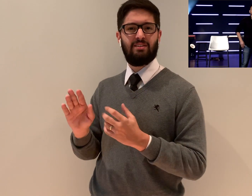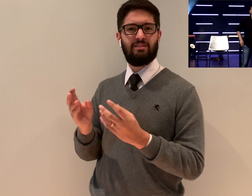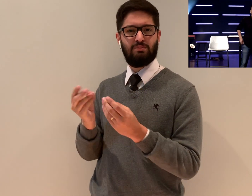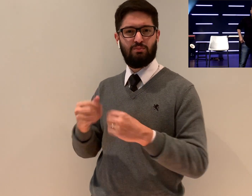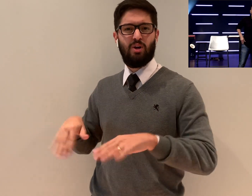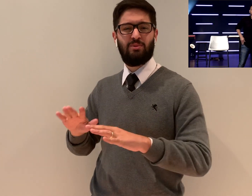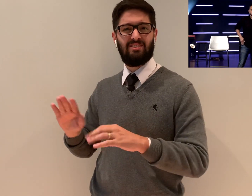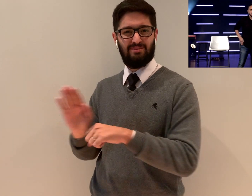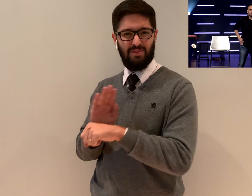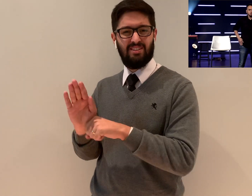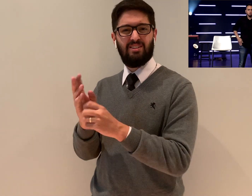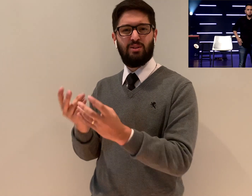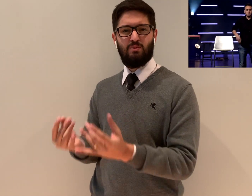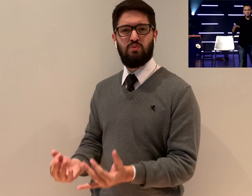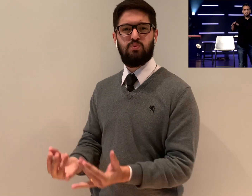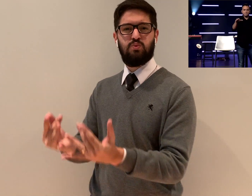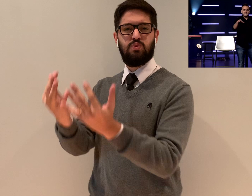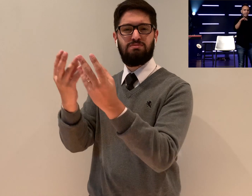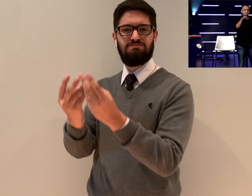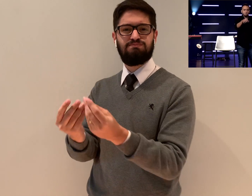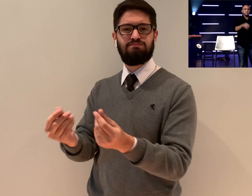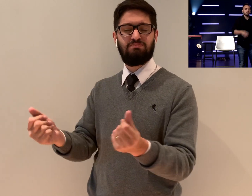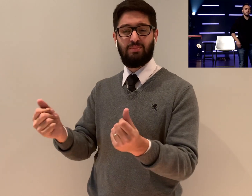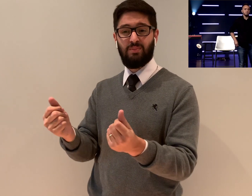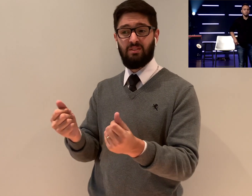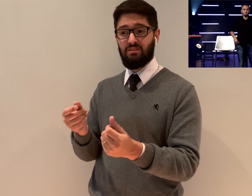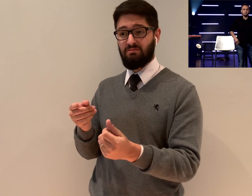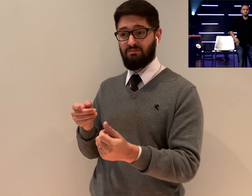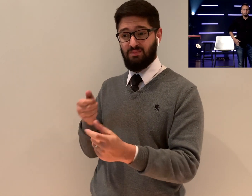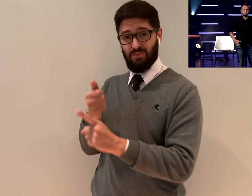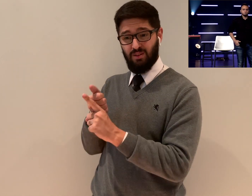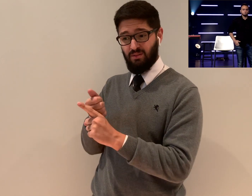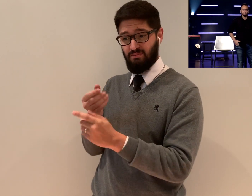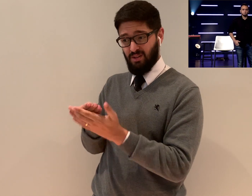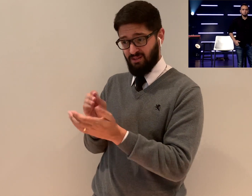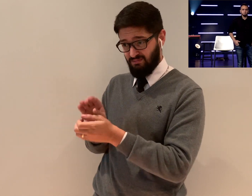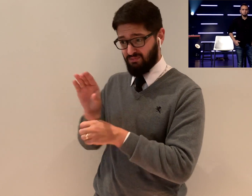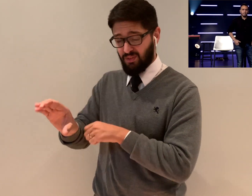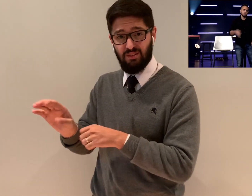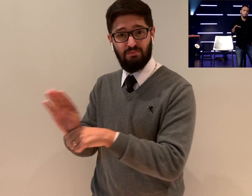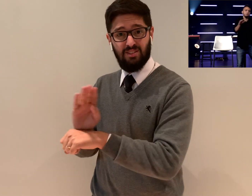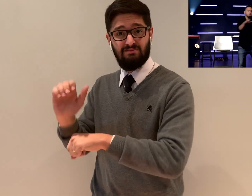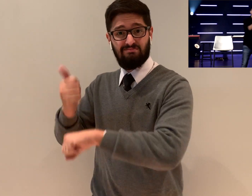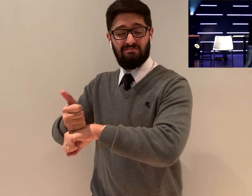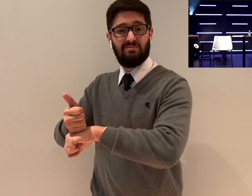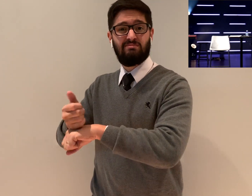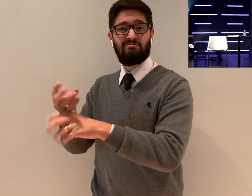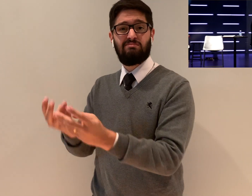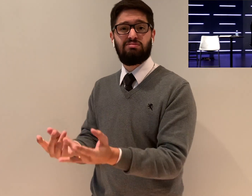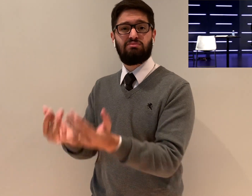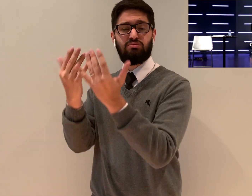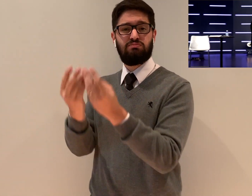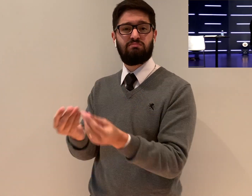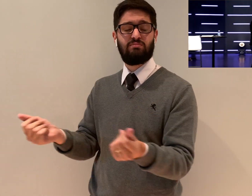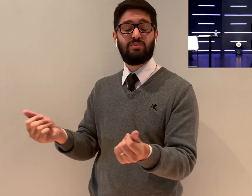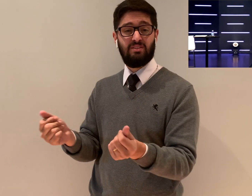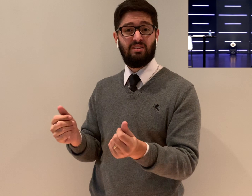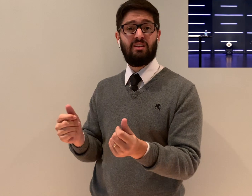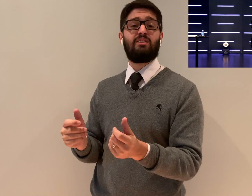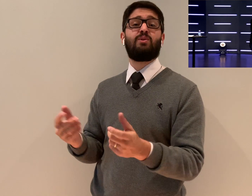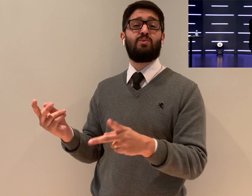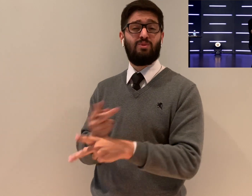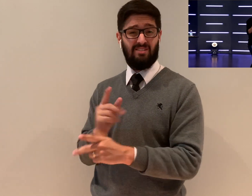away. Money that he had invested in. And to make matters worse, later on in his